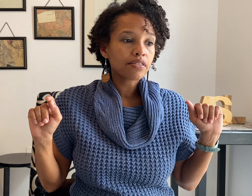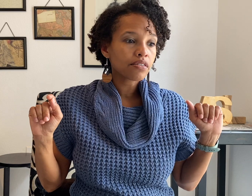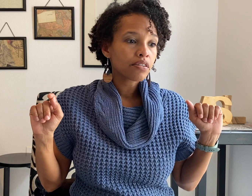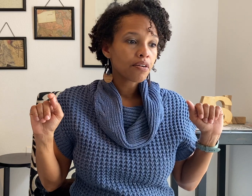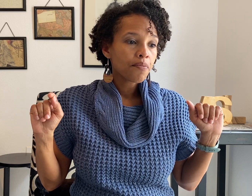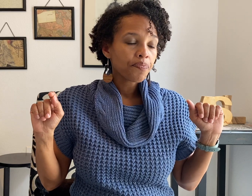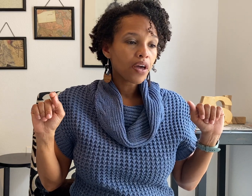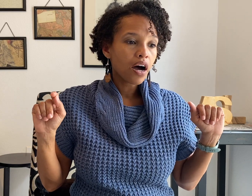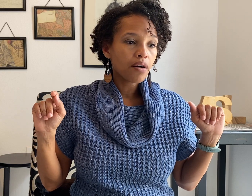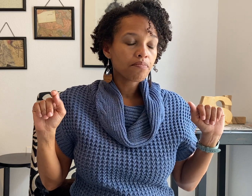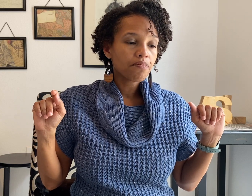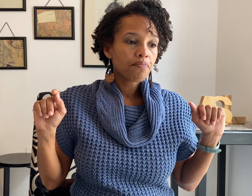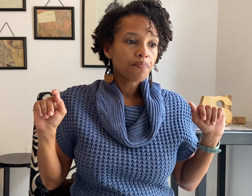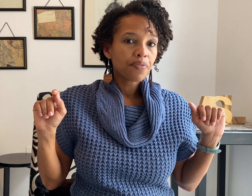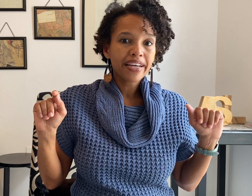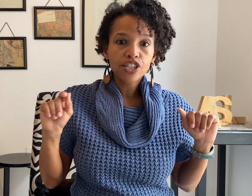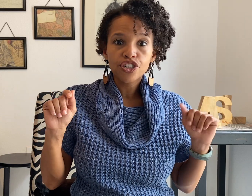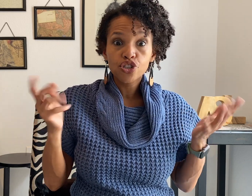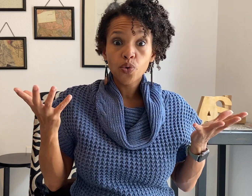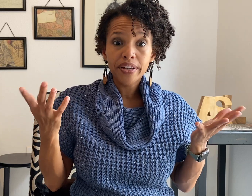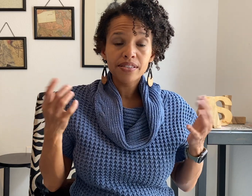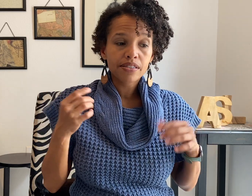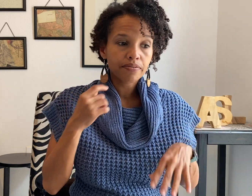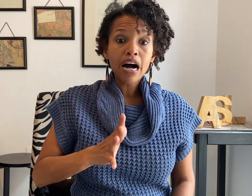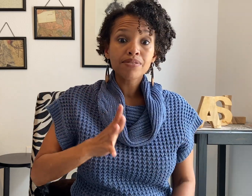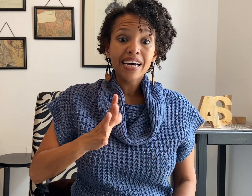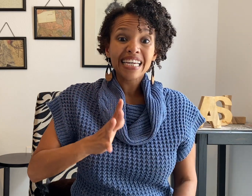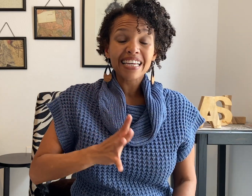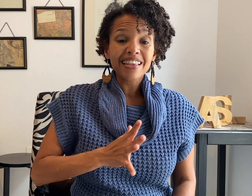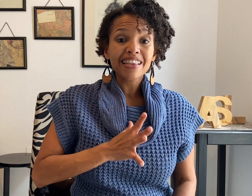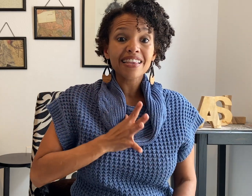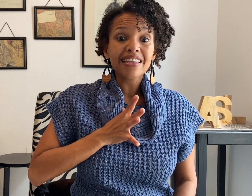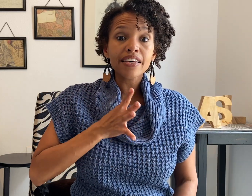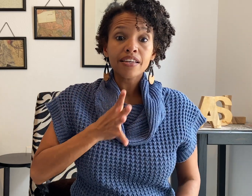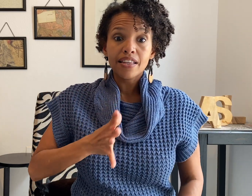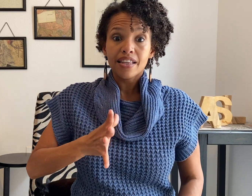is a good choice. I'm signing